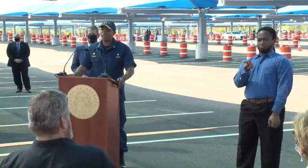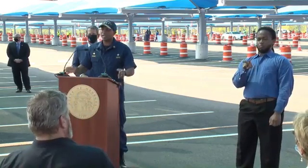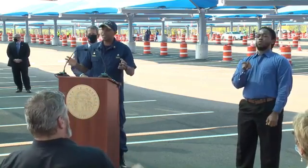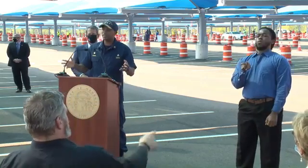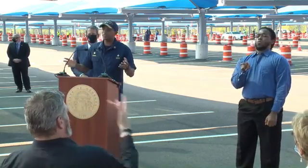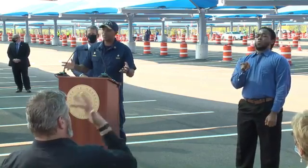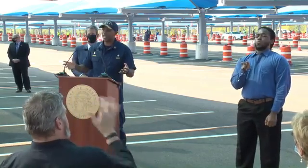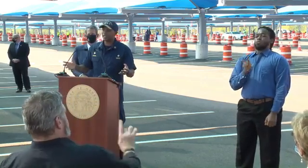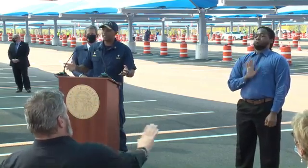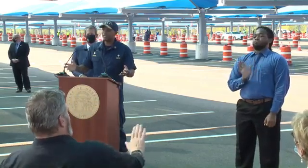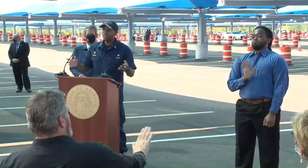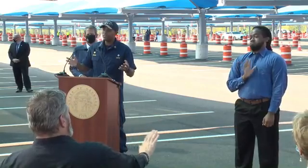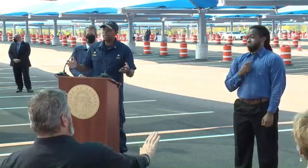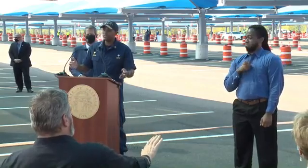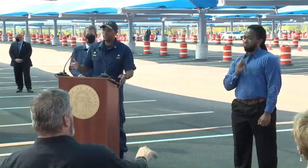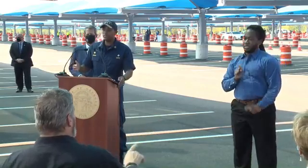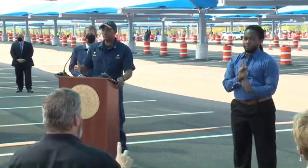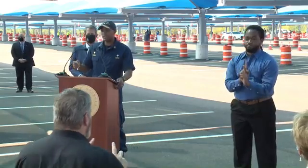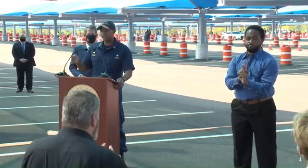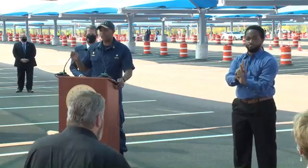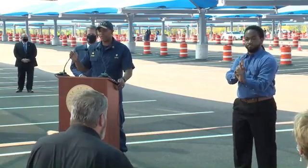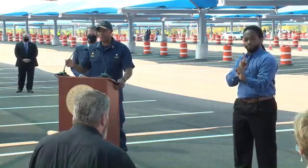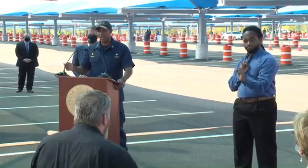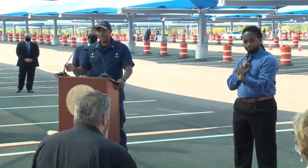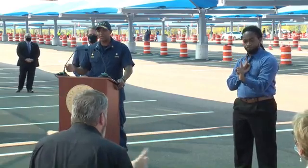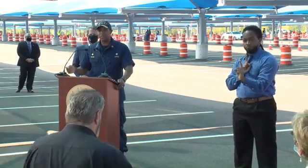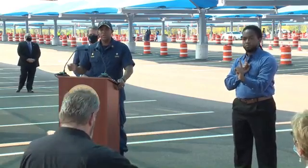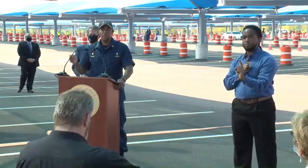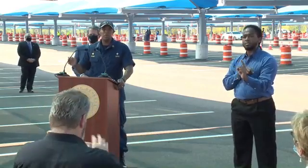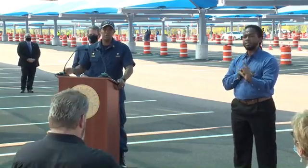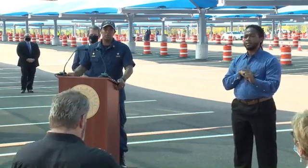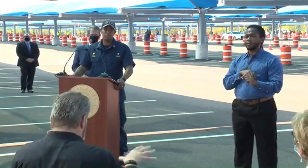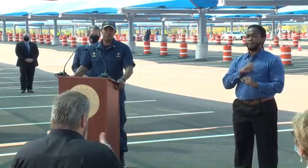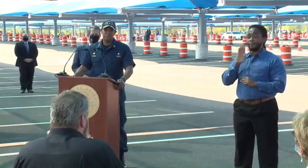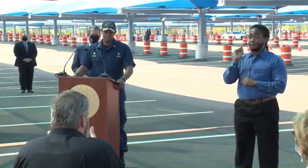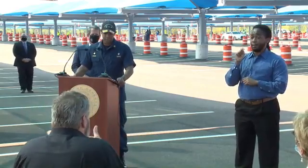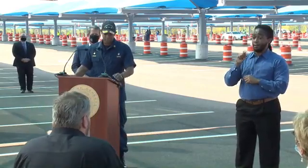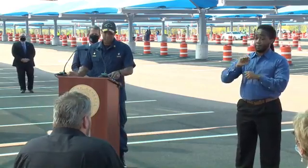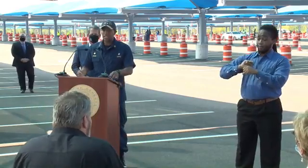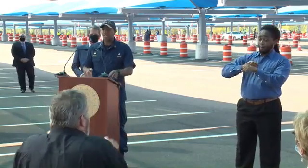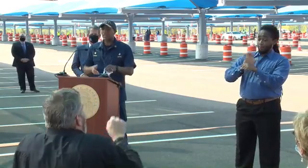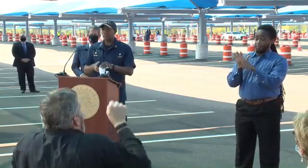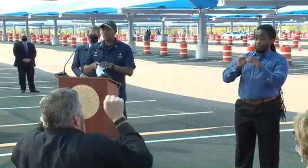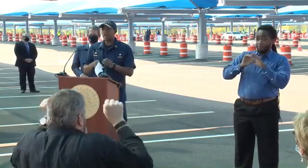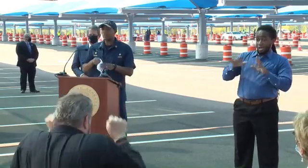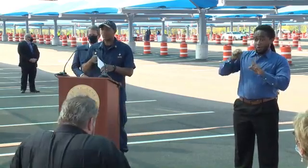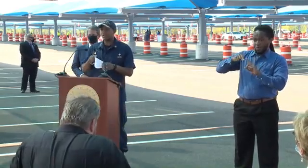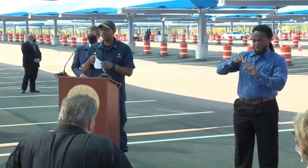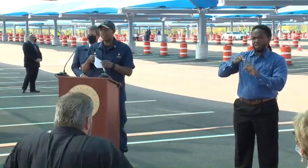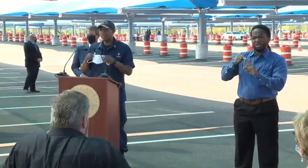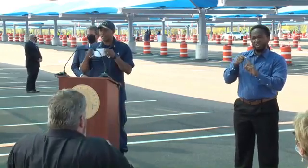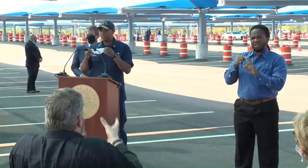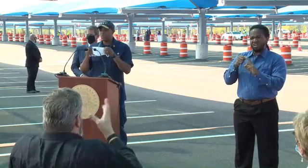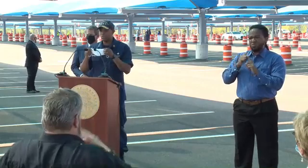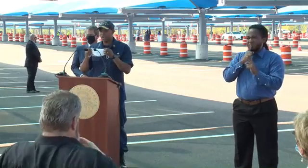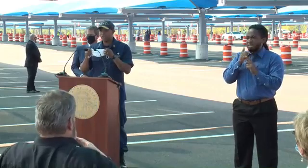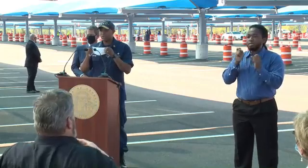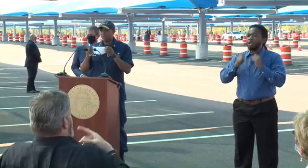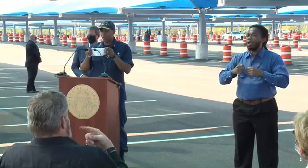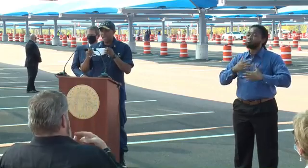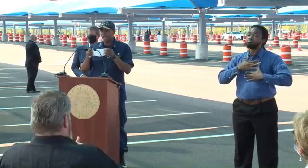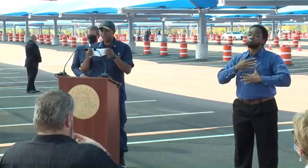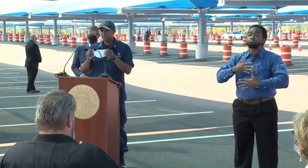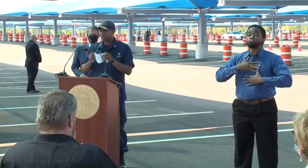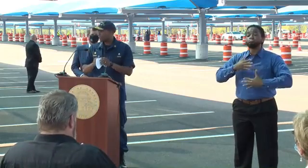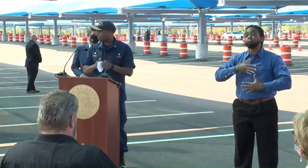are spread asymptomatically, meaning people who either have very mild or no symptoms. And that is why we recommend that you